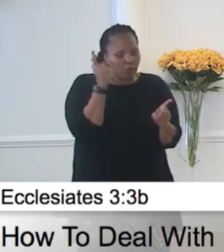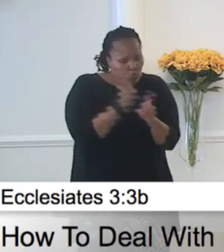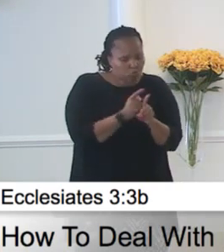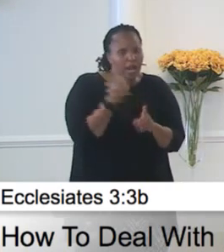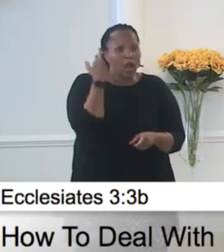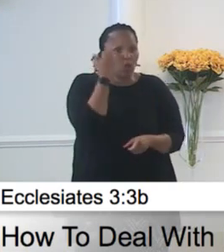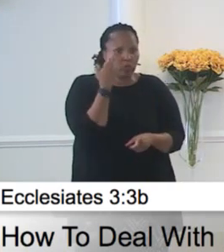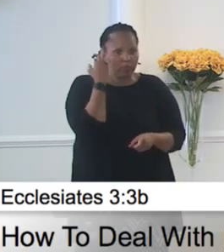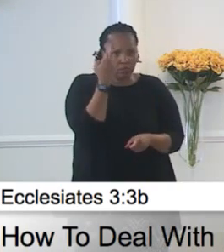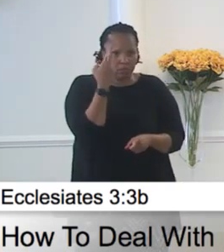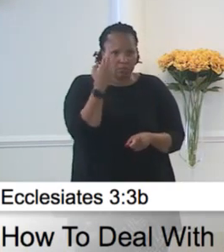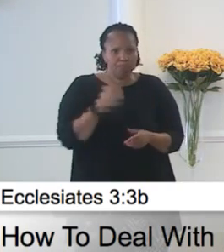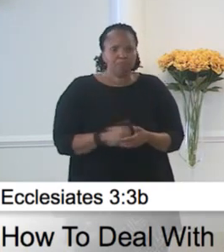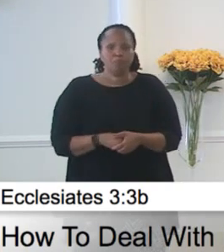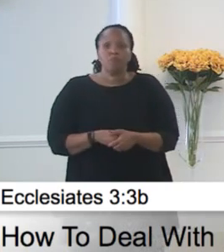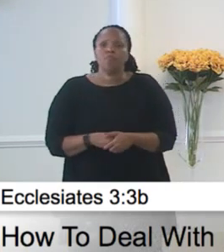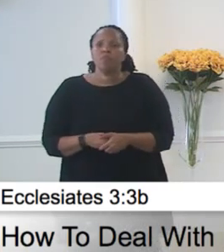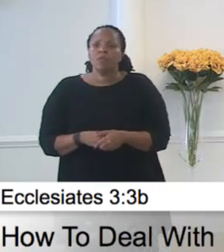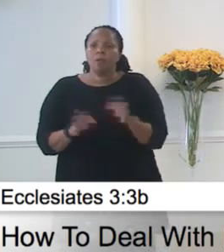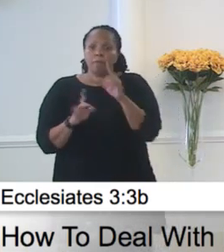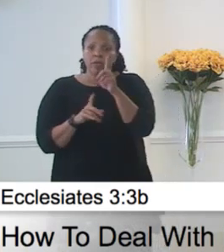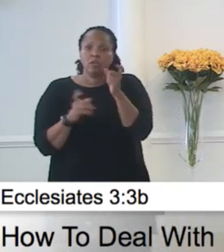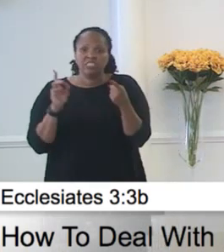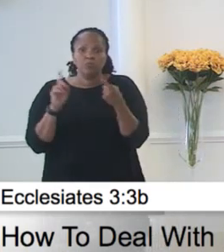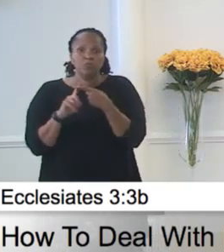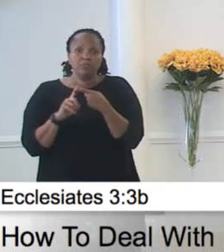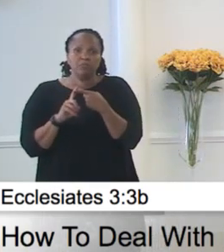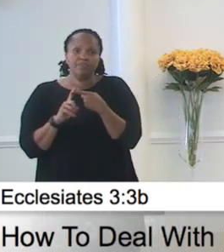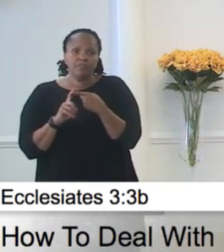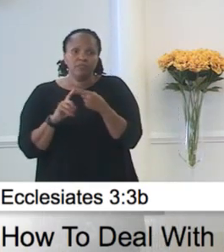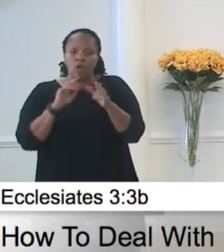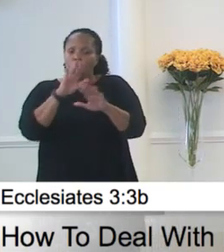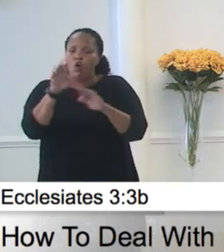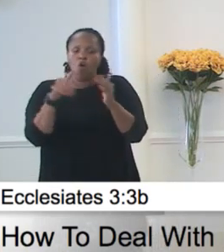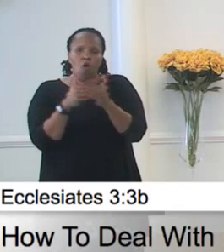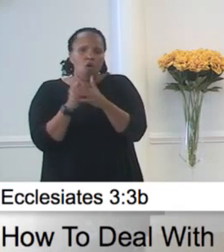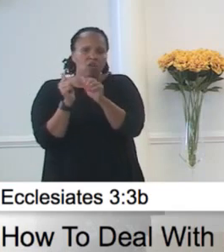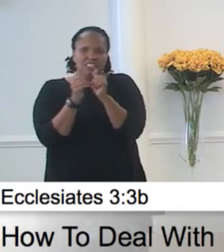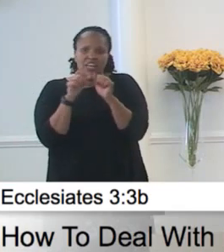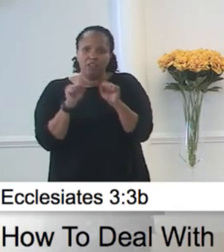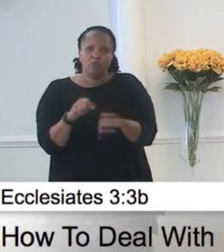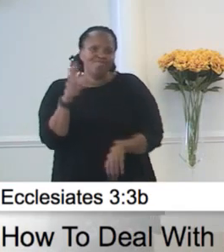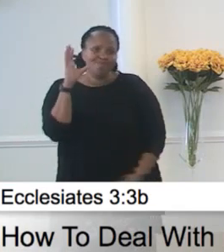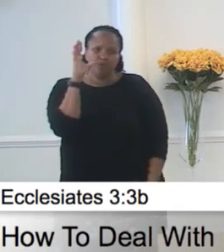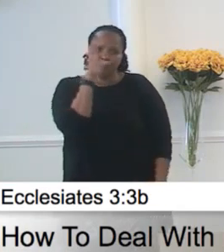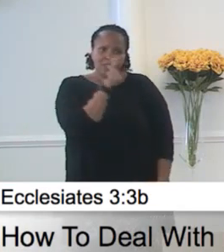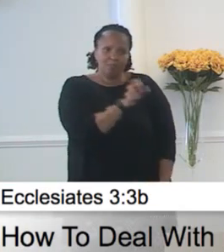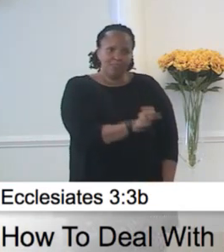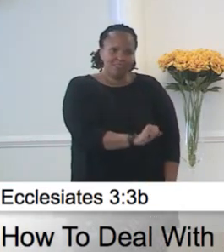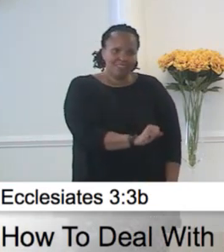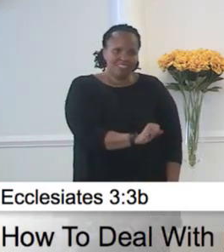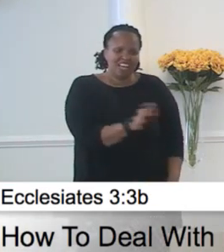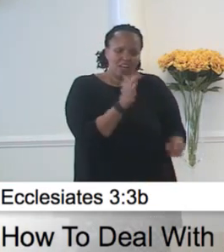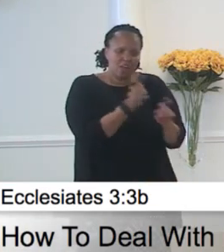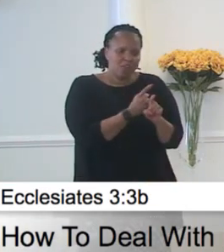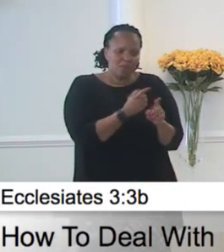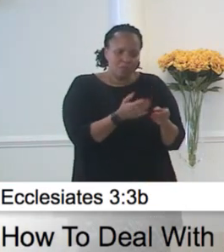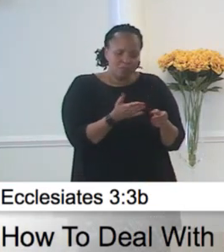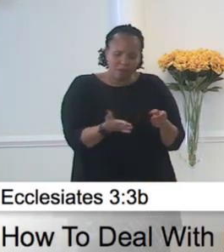It's amazing because the point can be altogether missed if the heart isn't in